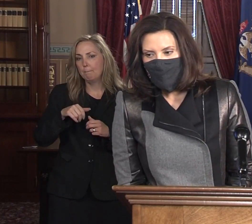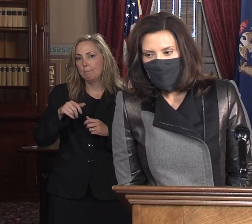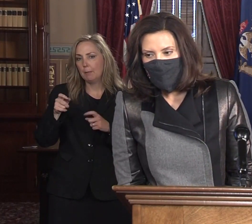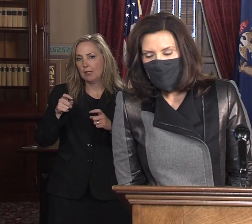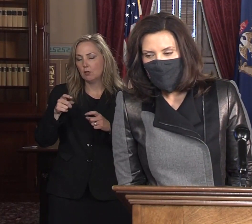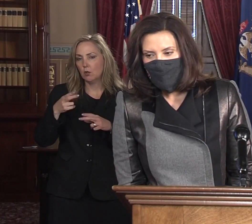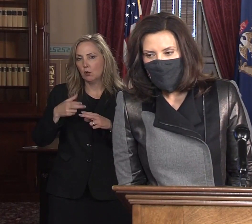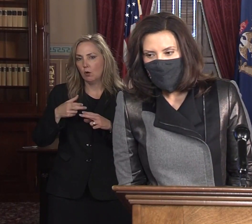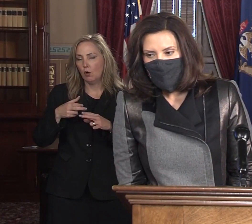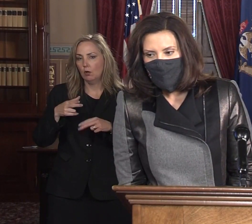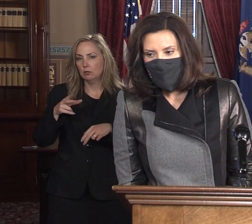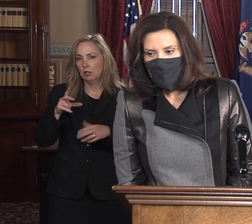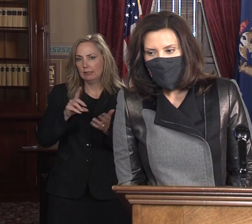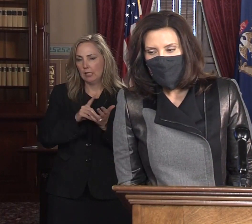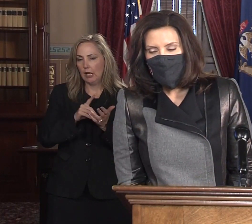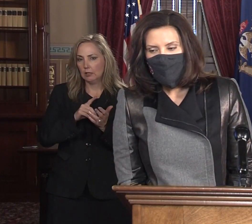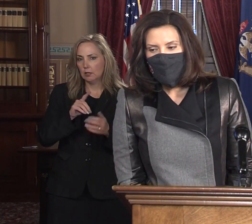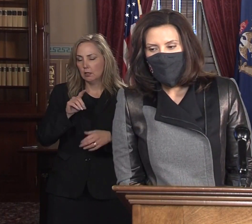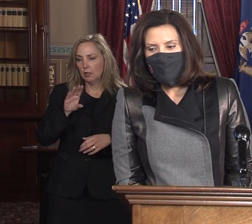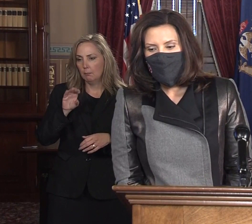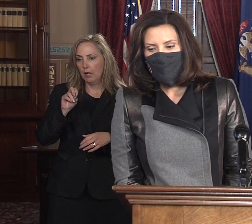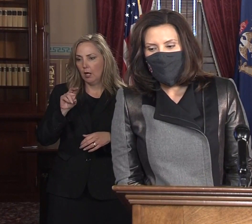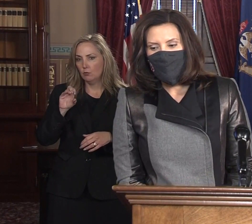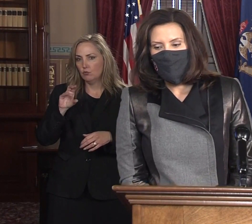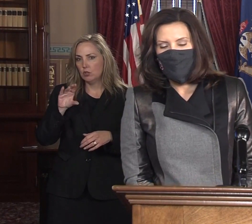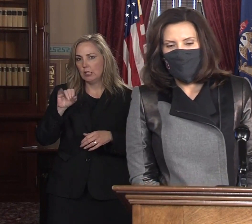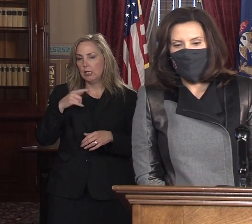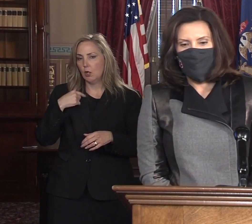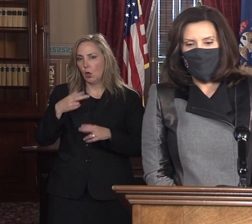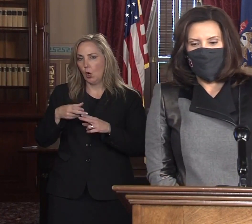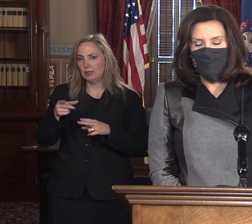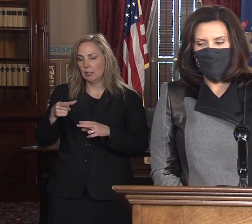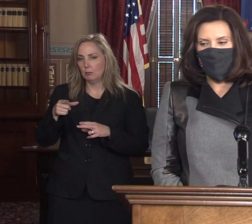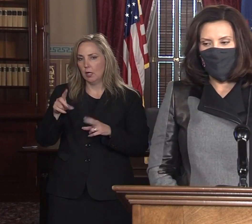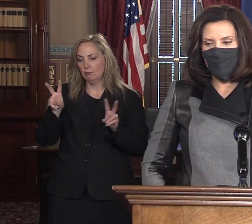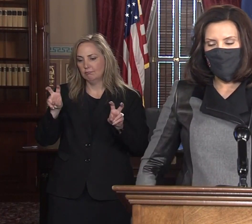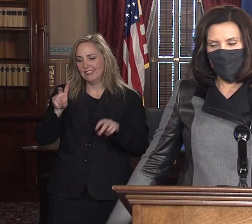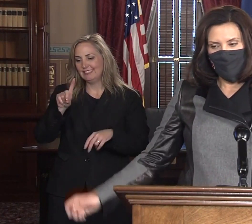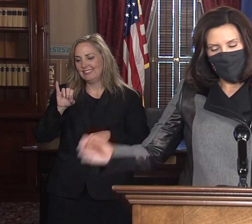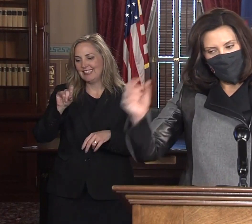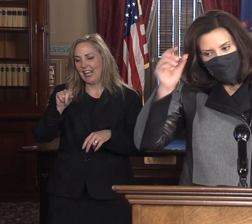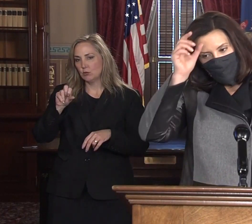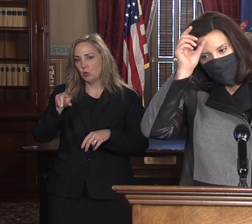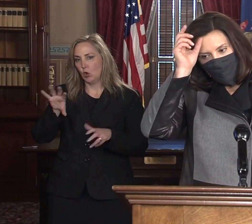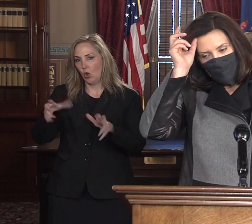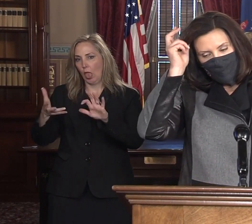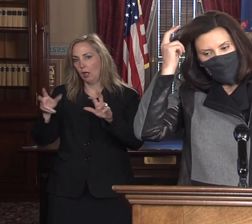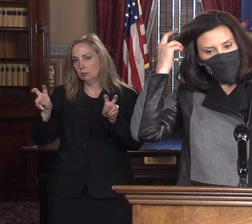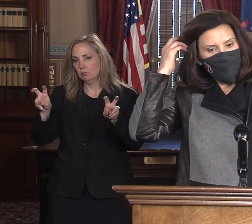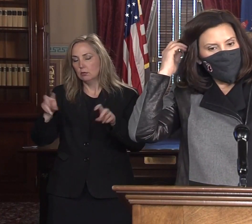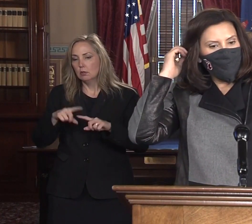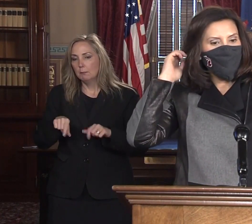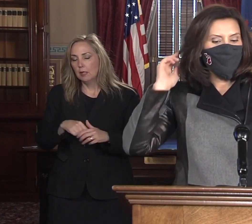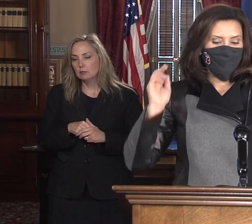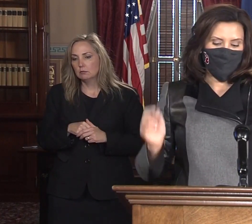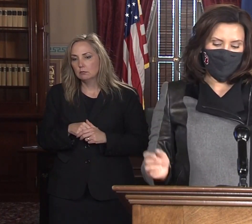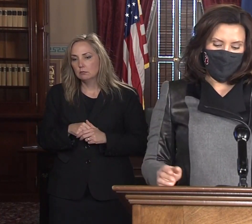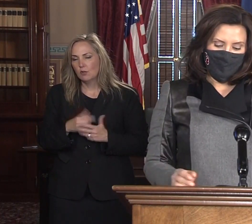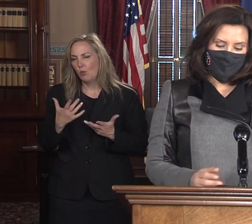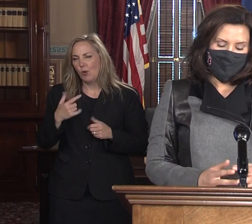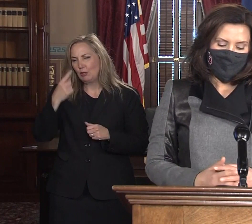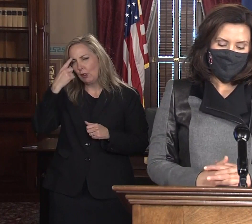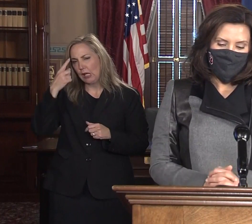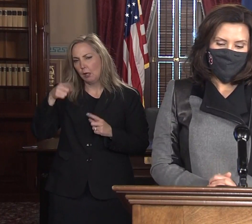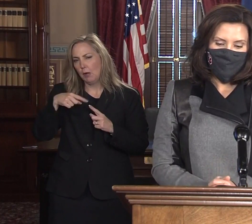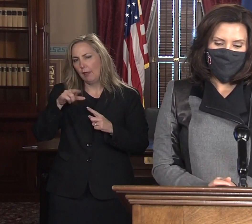Dr. Fauci a disaster and other health officials idiots. What do you make of